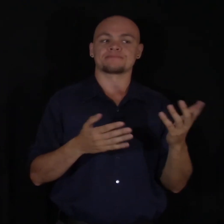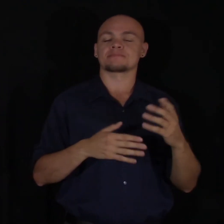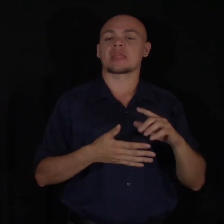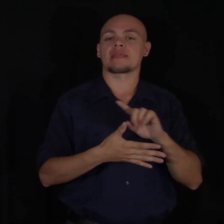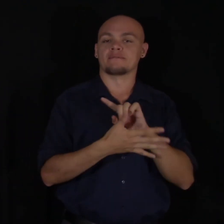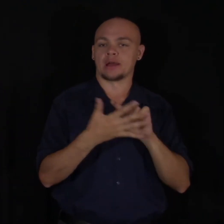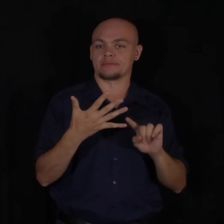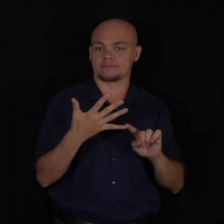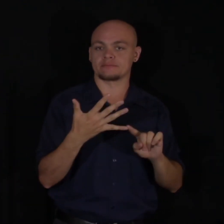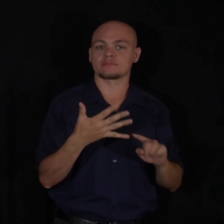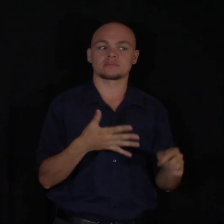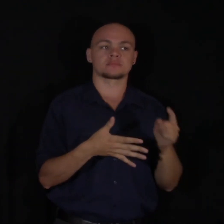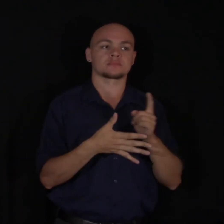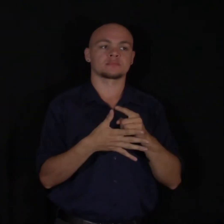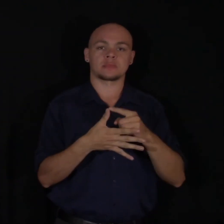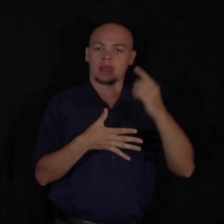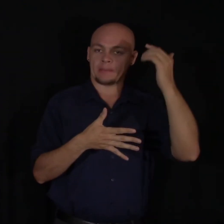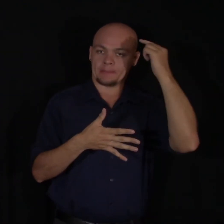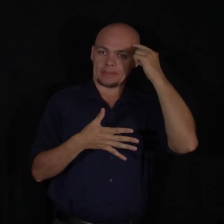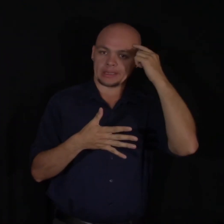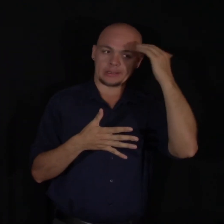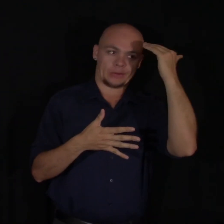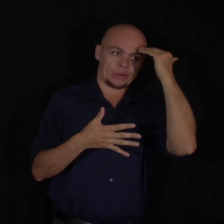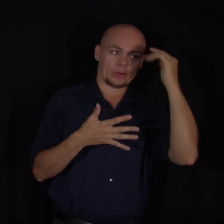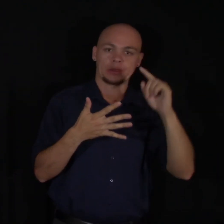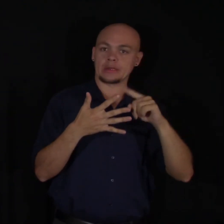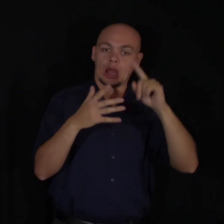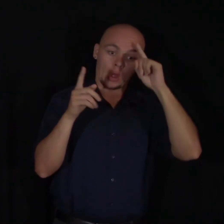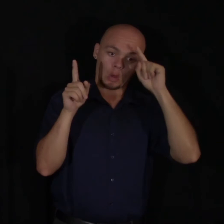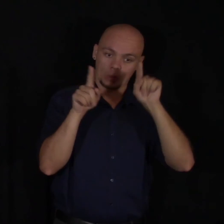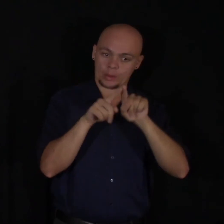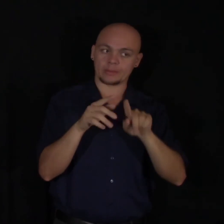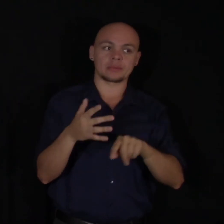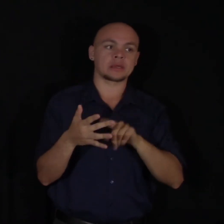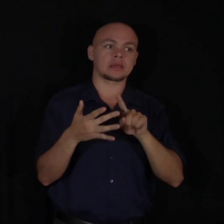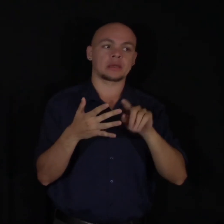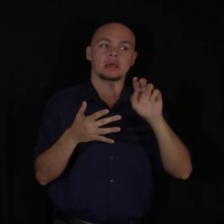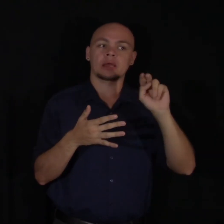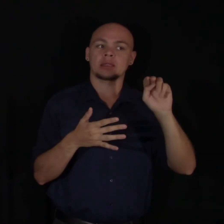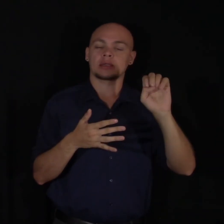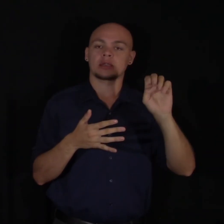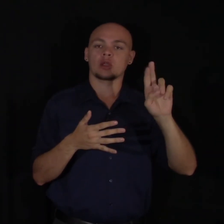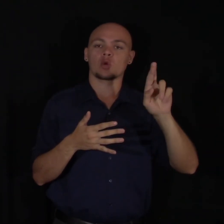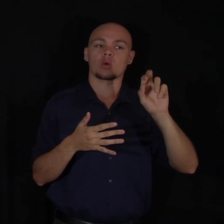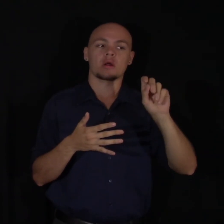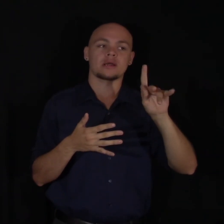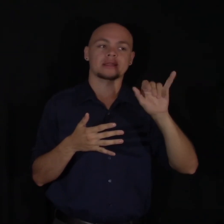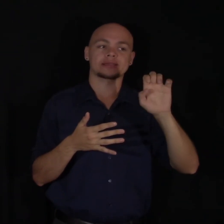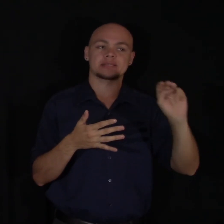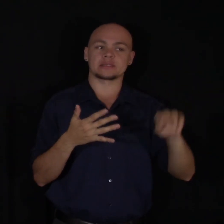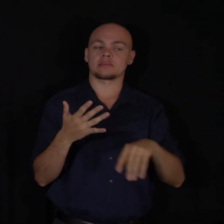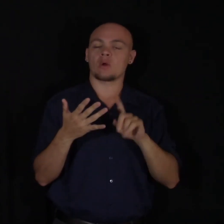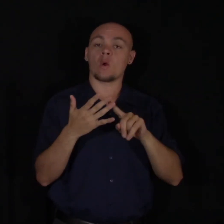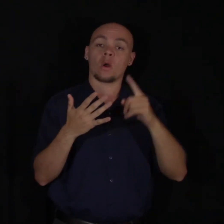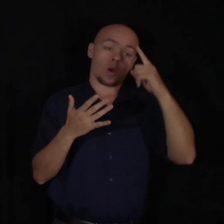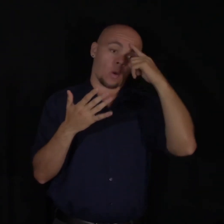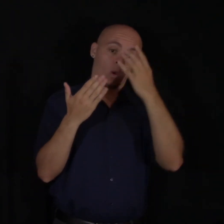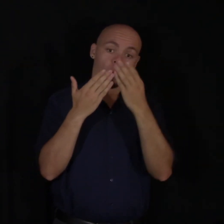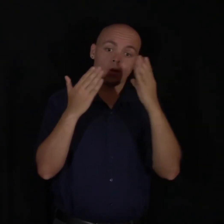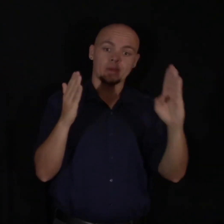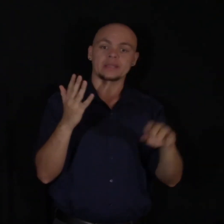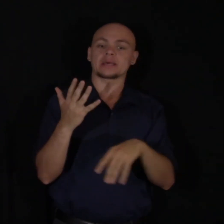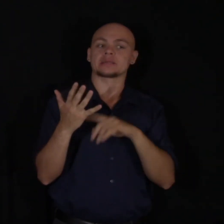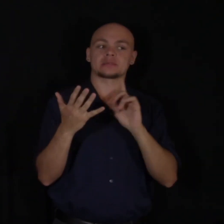being conscientiousness, agreeableness, neuroticism, openness, and extraversion. So